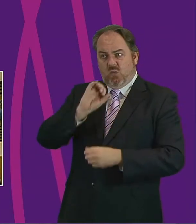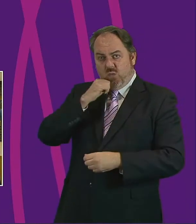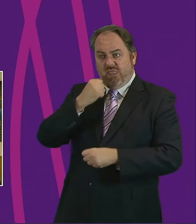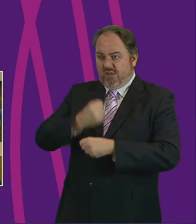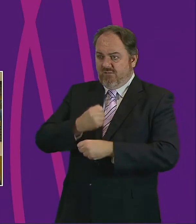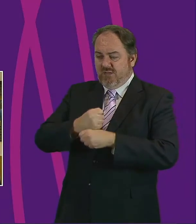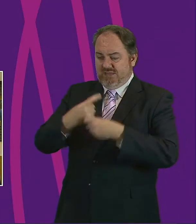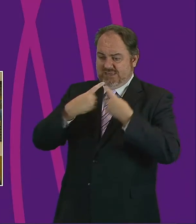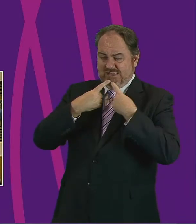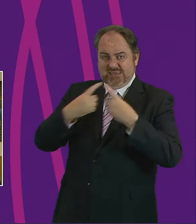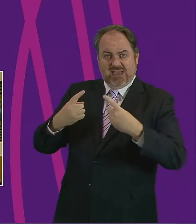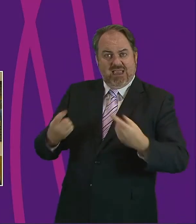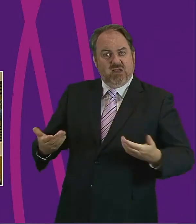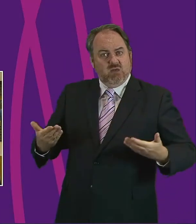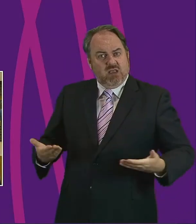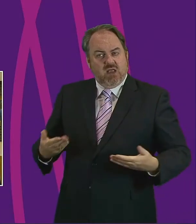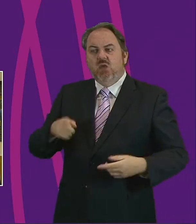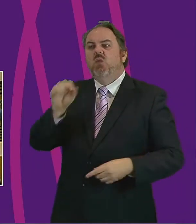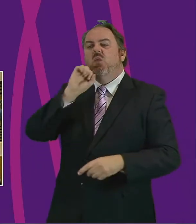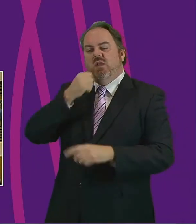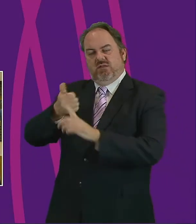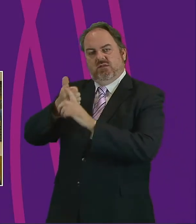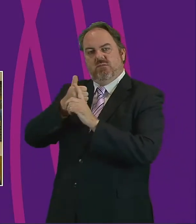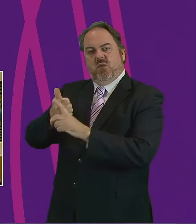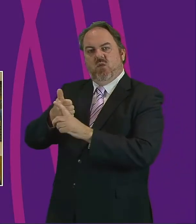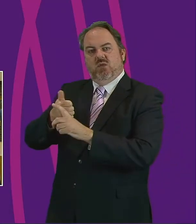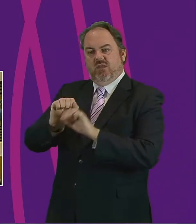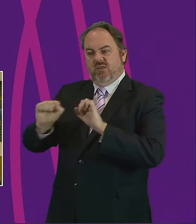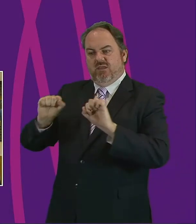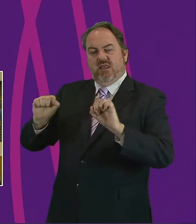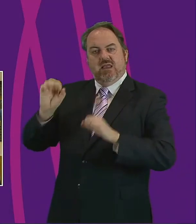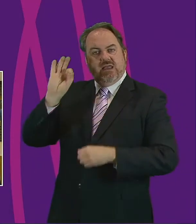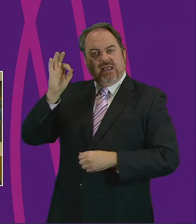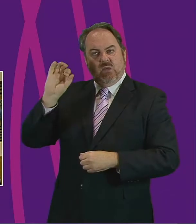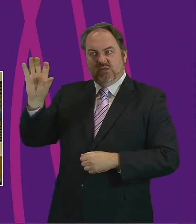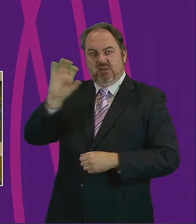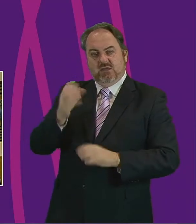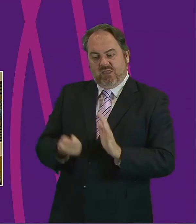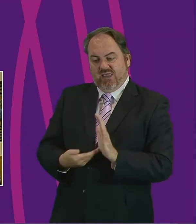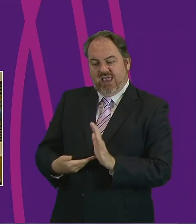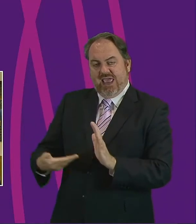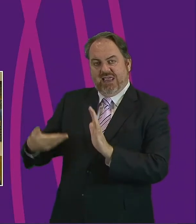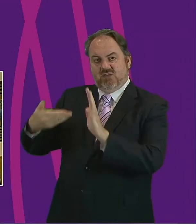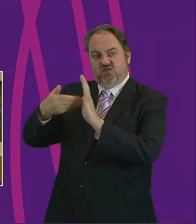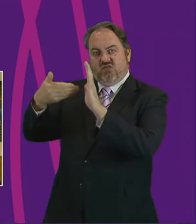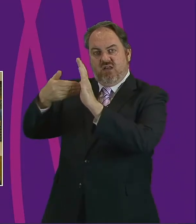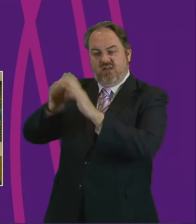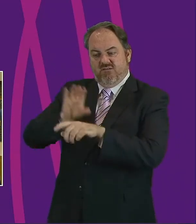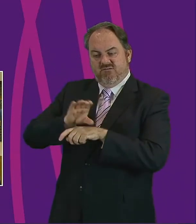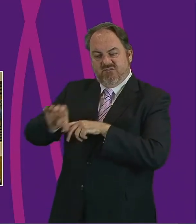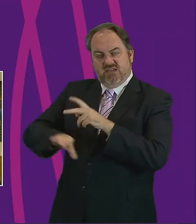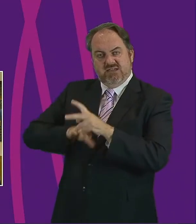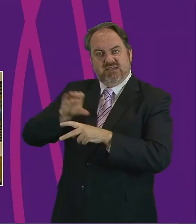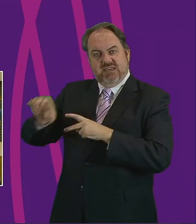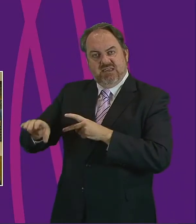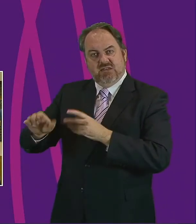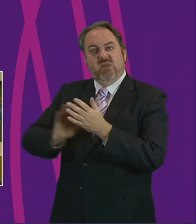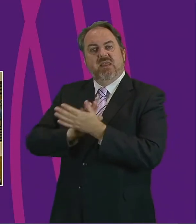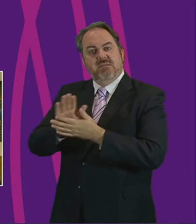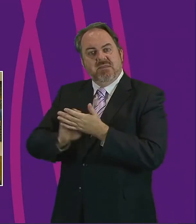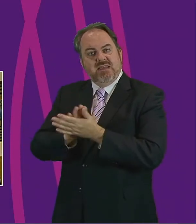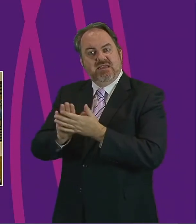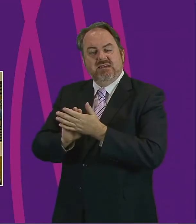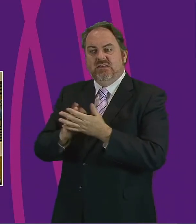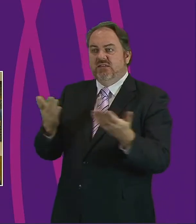today that they will support local councils with the additional funding they require so that buildings, public and